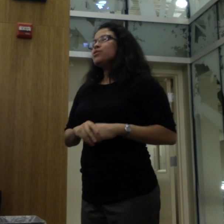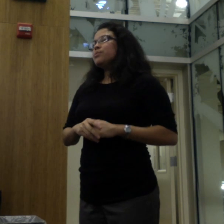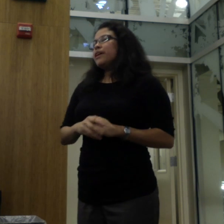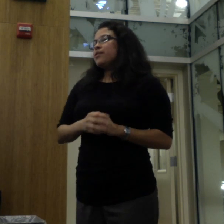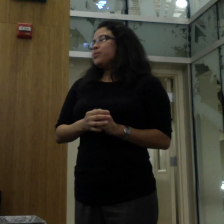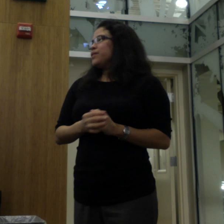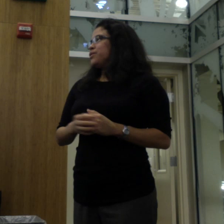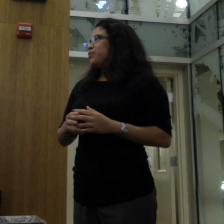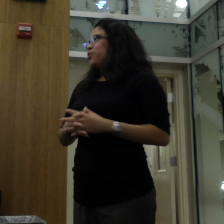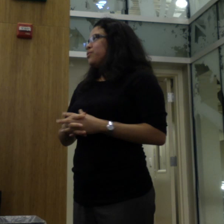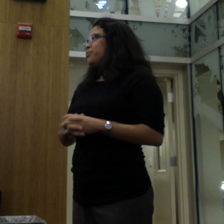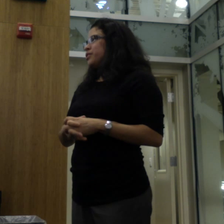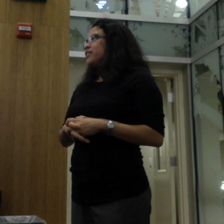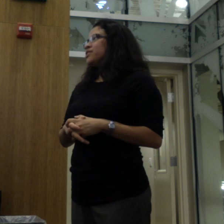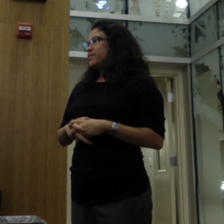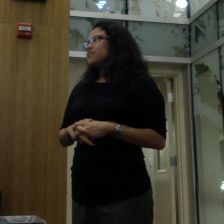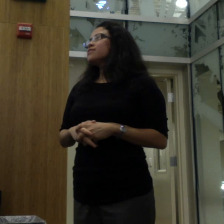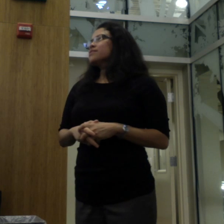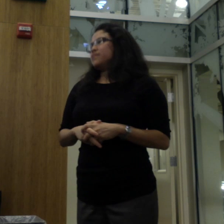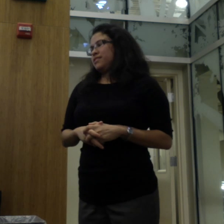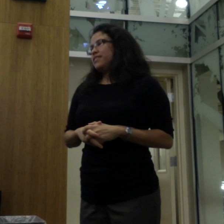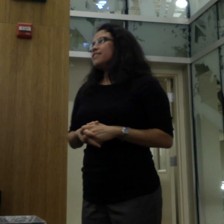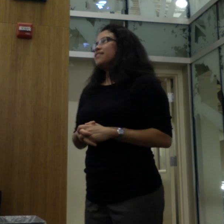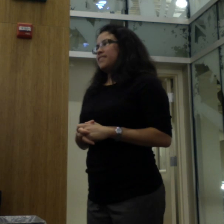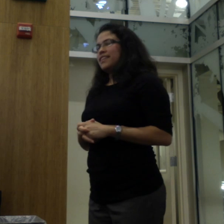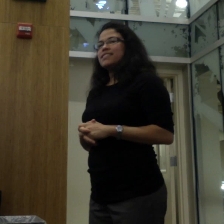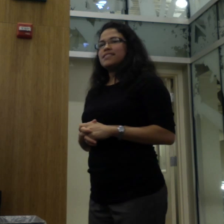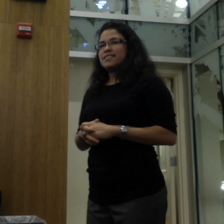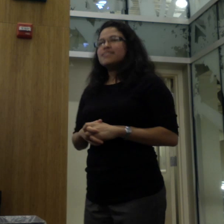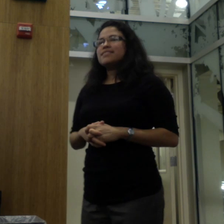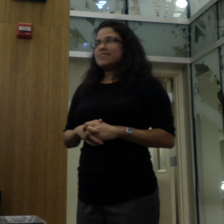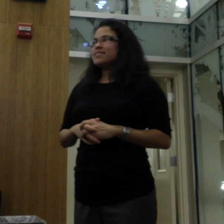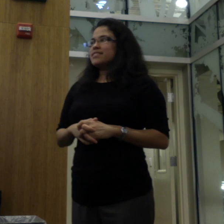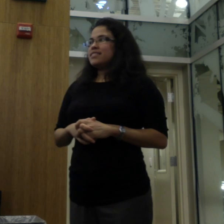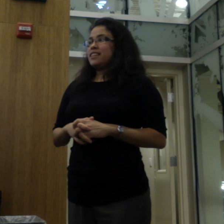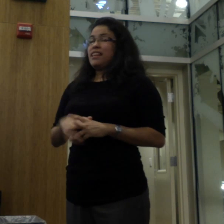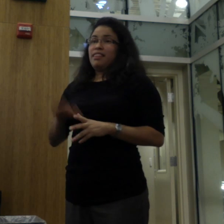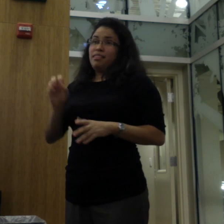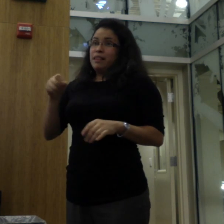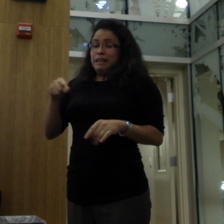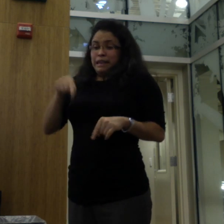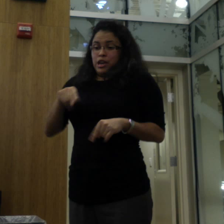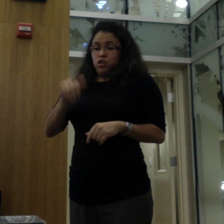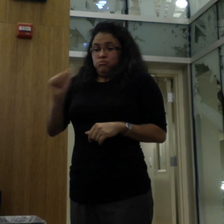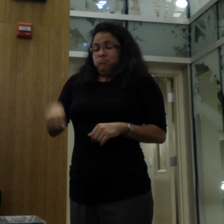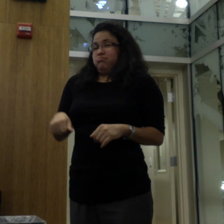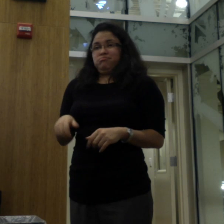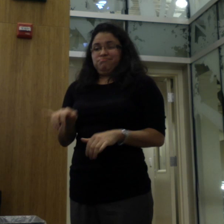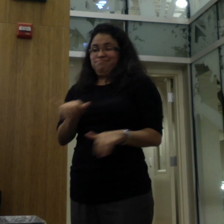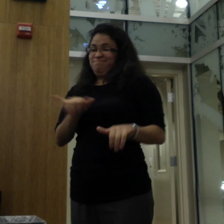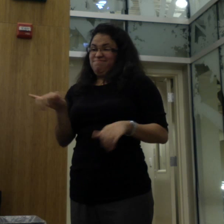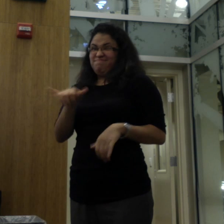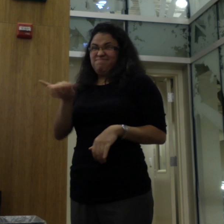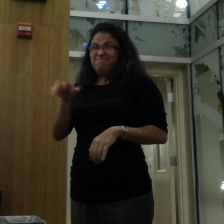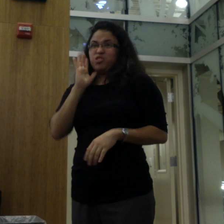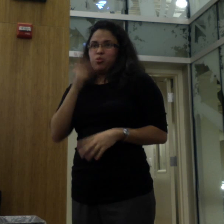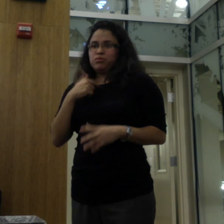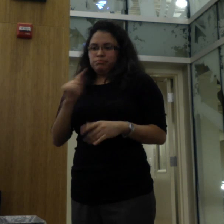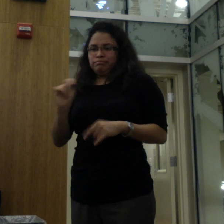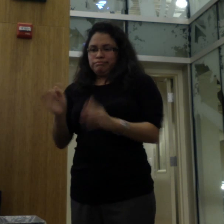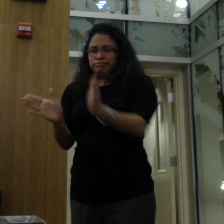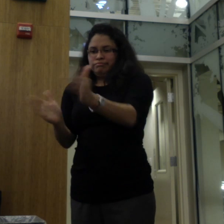They would use the bathroom as a form of protection. The bathroom is a form of protection. That's what you would do here as well. Get into that